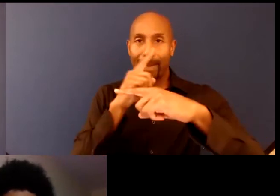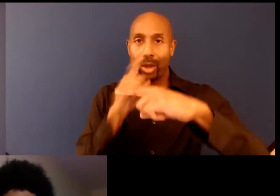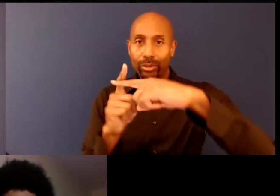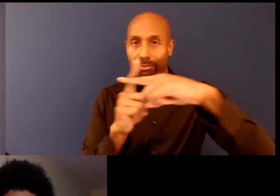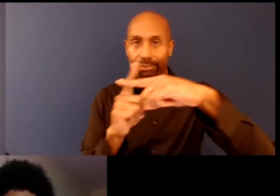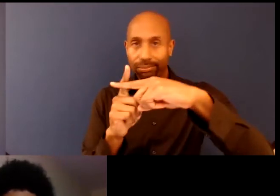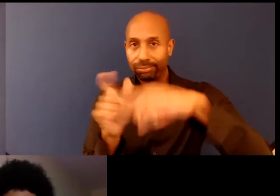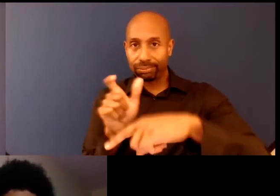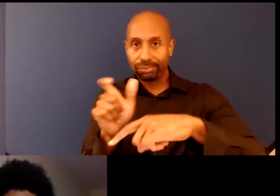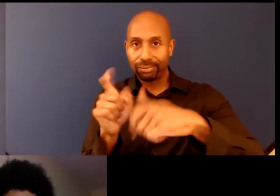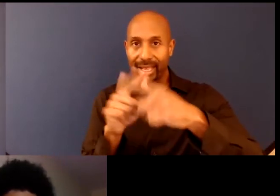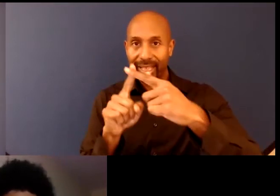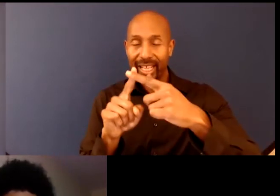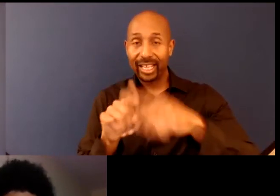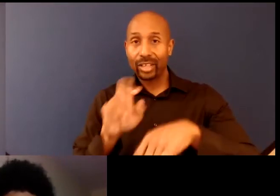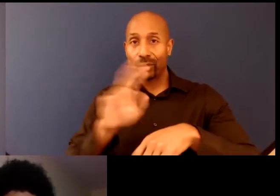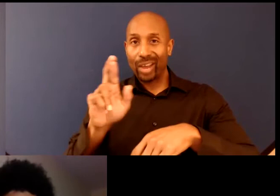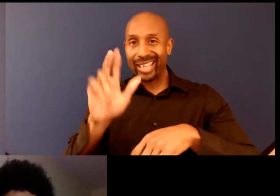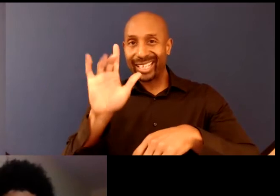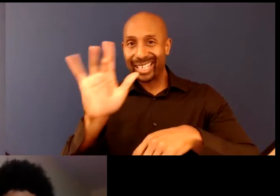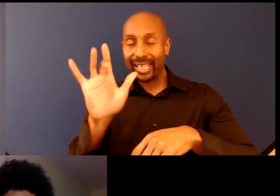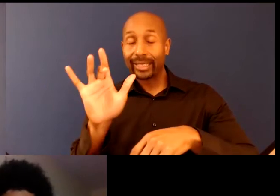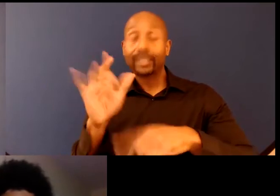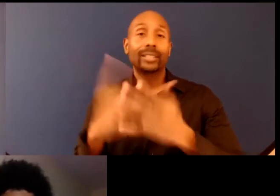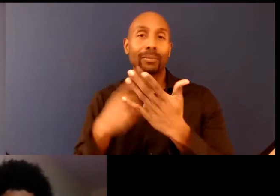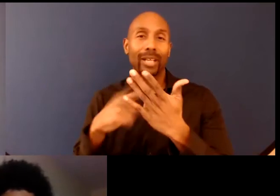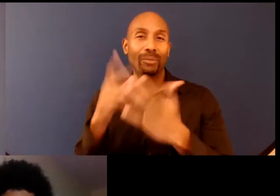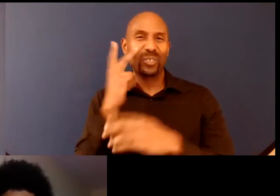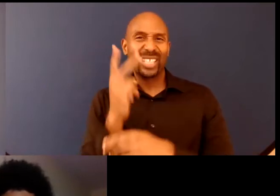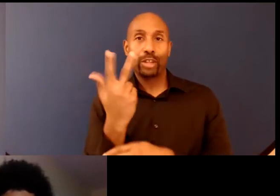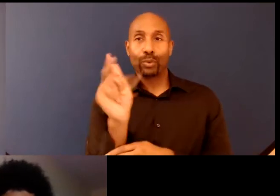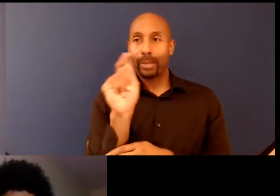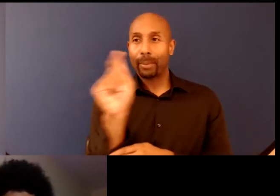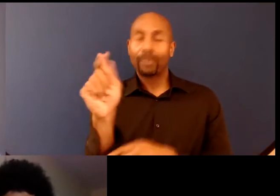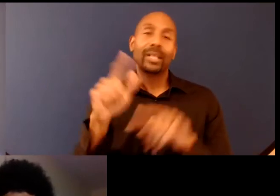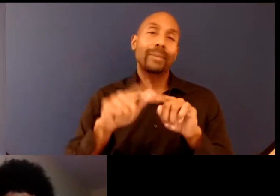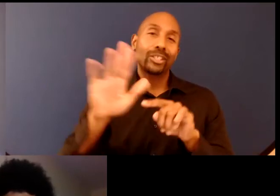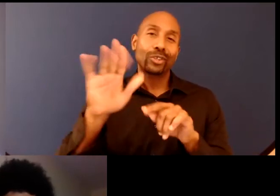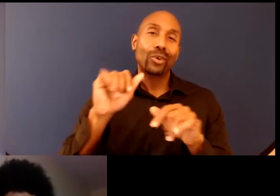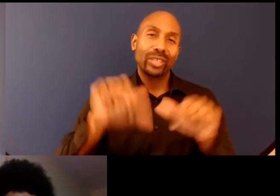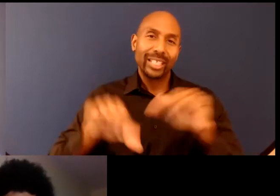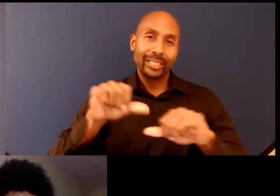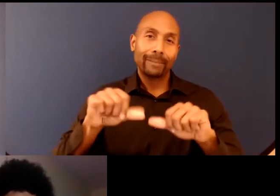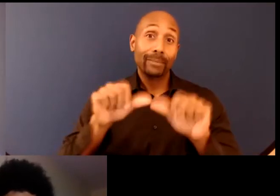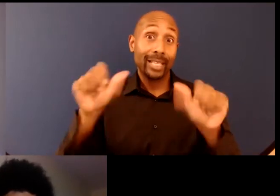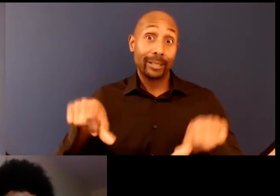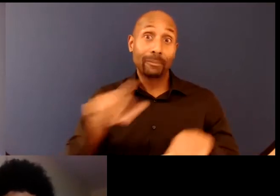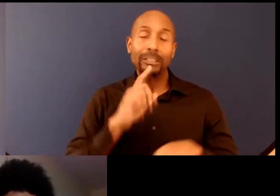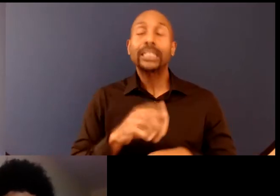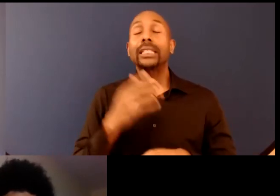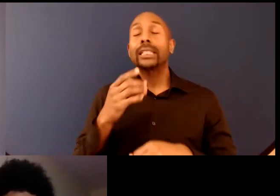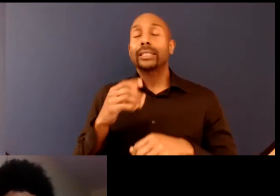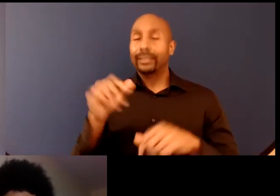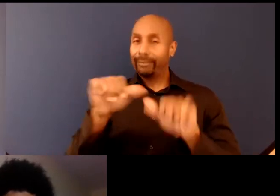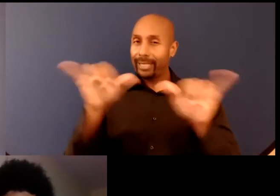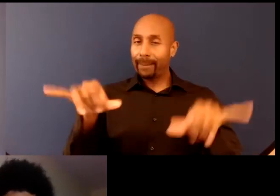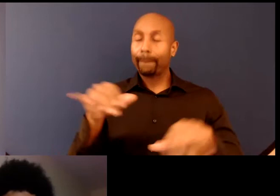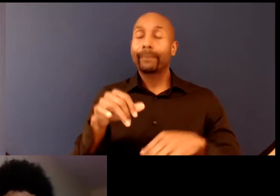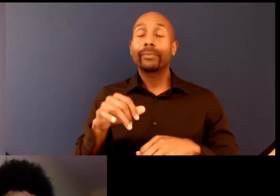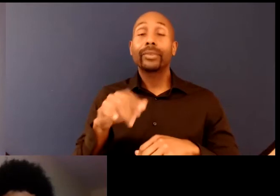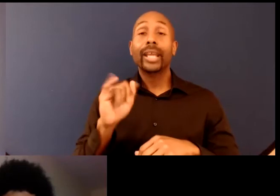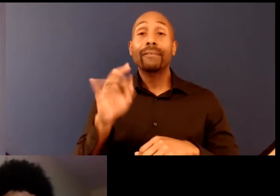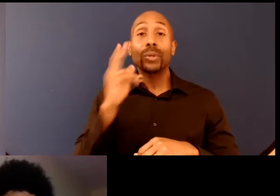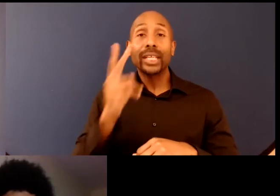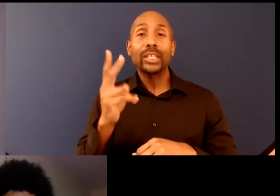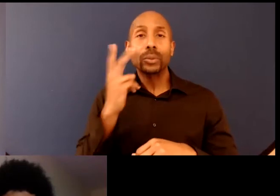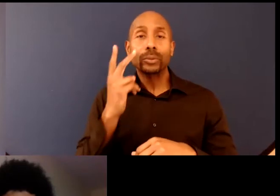hover, you'll get some 3 dots that come up. So it kind of depends on your system. But if you need to see an interpreter throughout, that's the